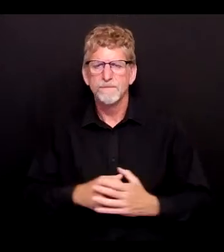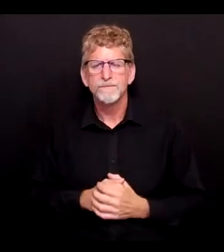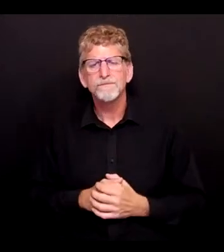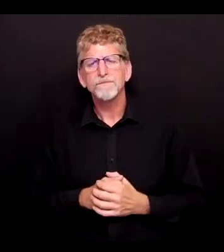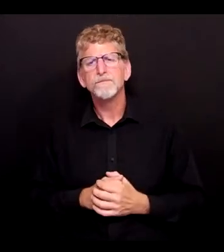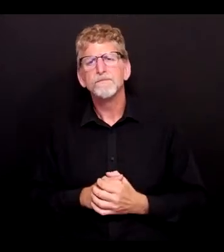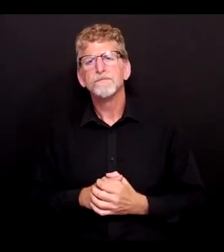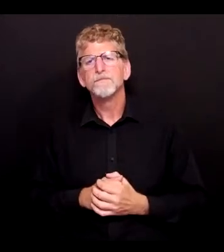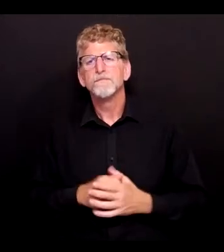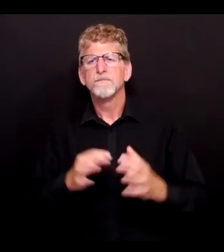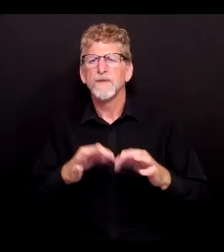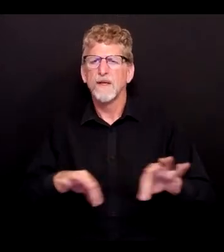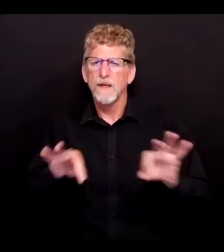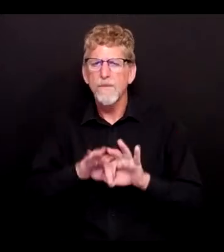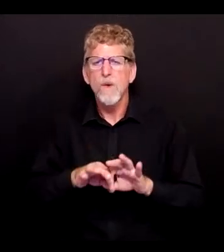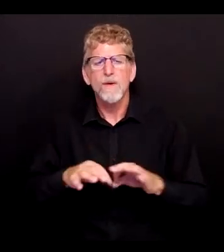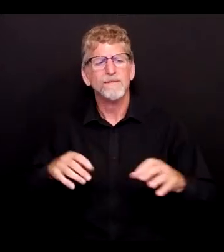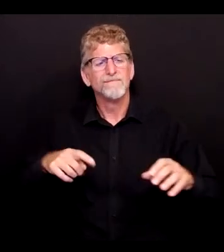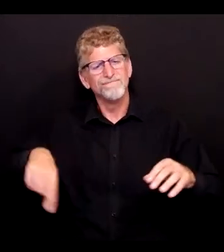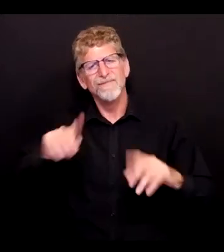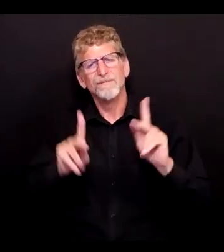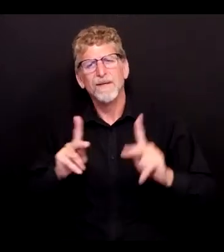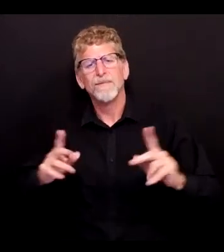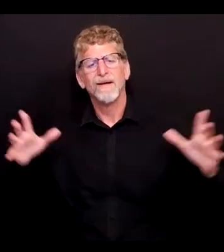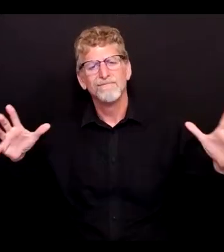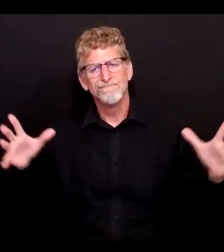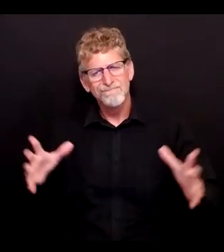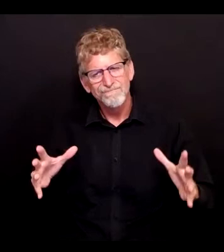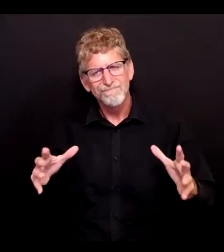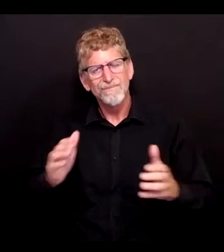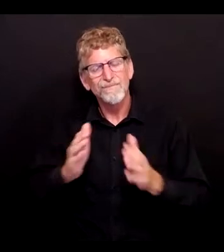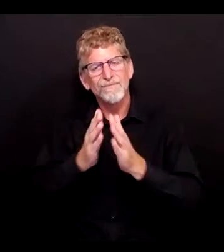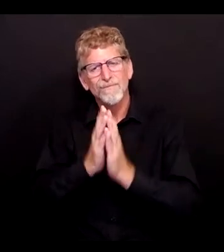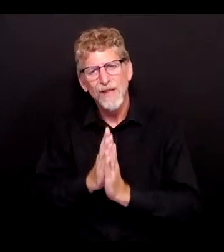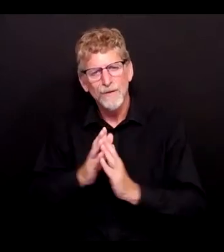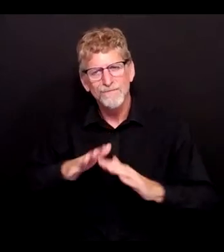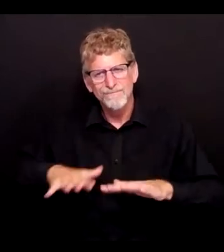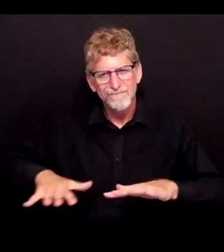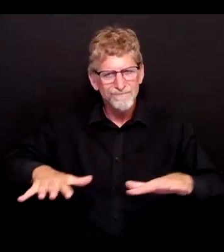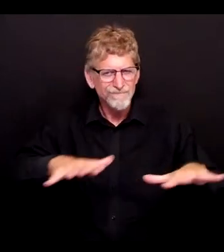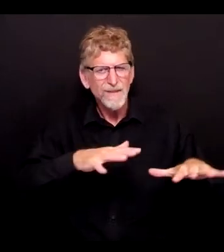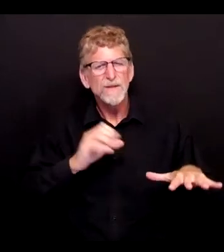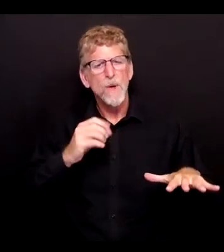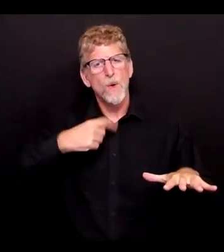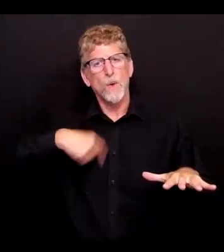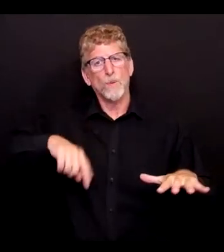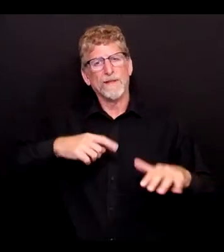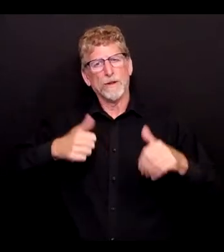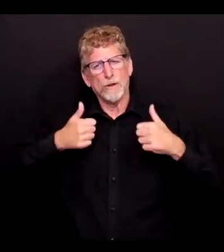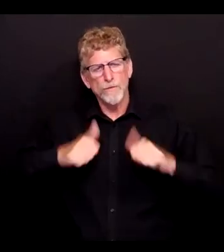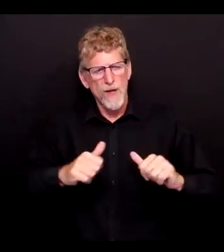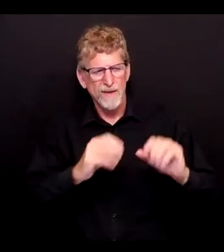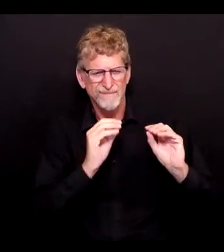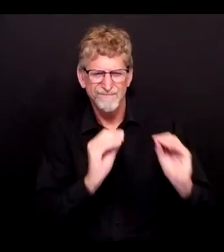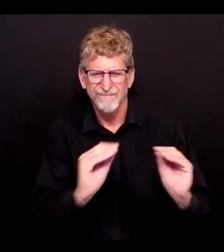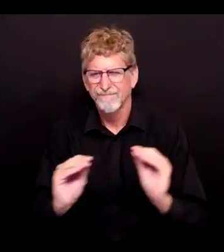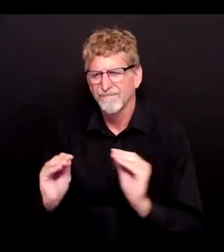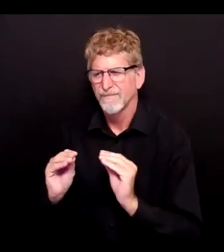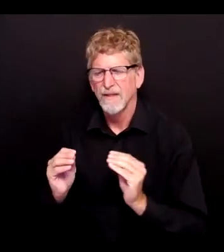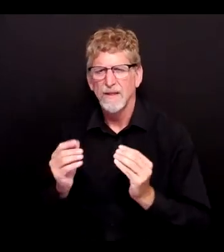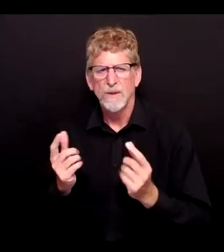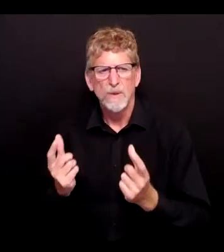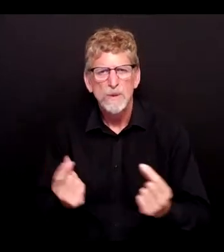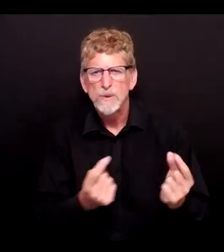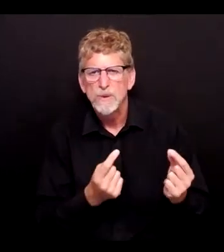when they pray together. We try to word out and educate the community. Imams and the leaders of the community